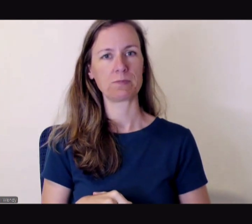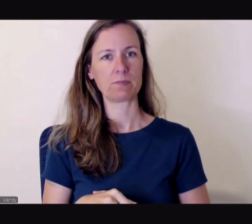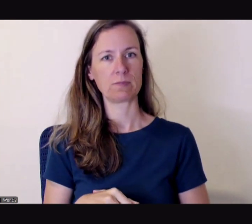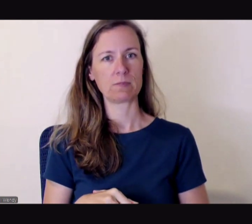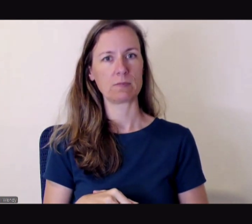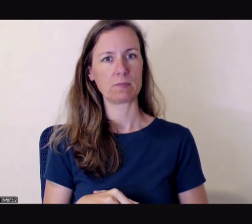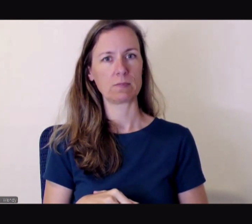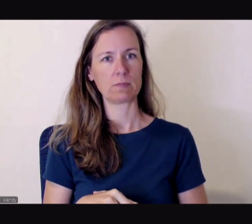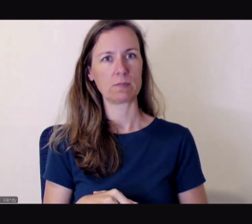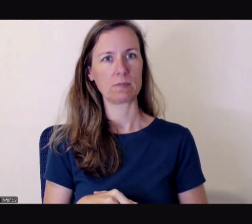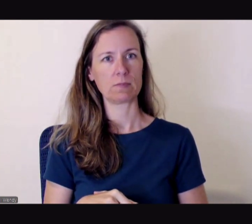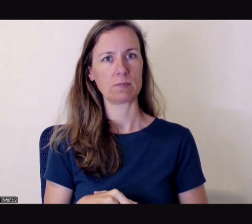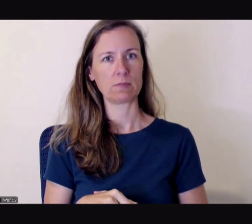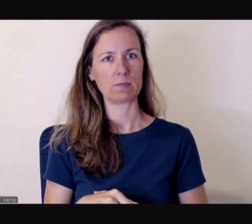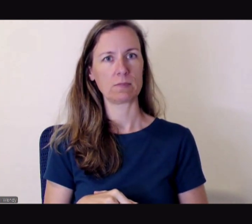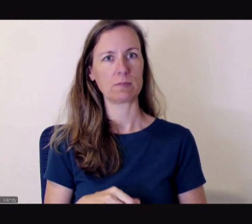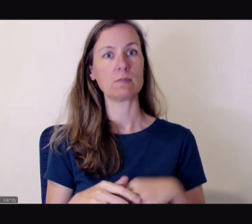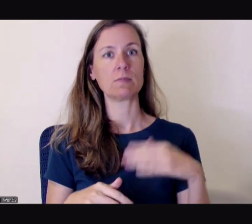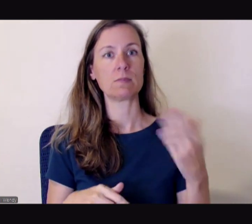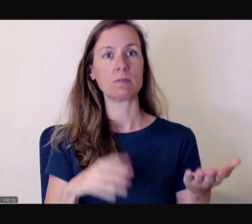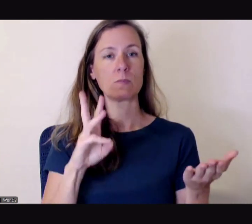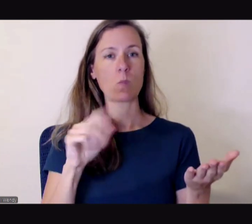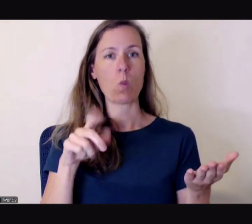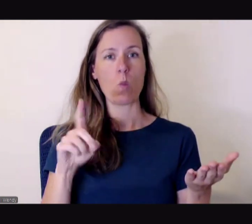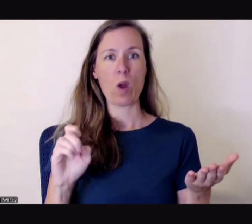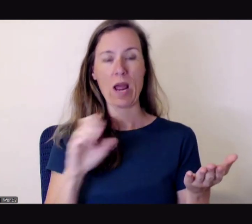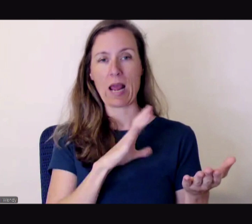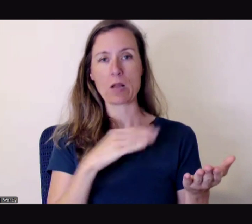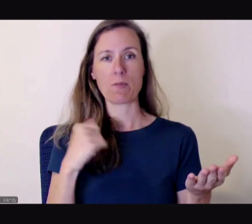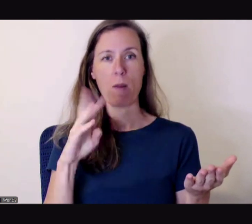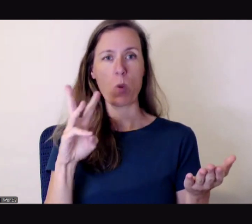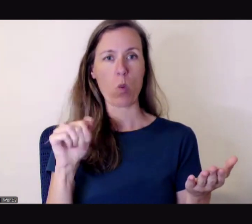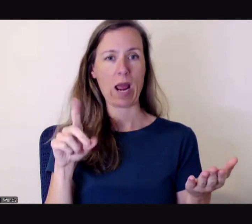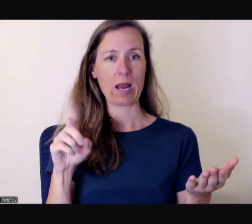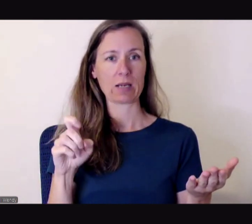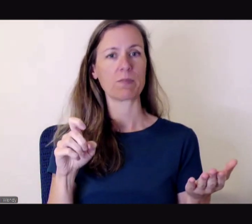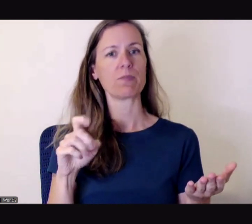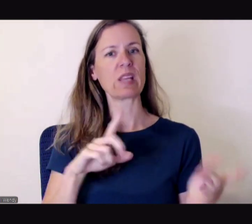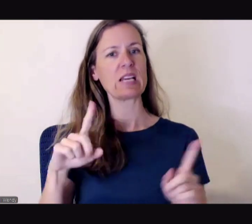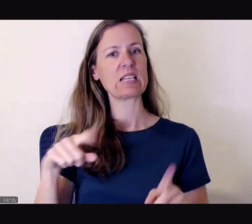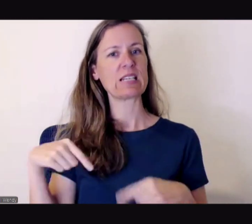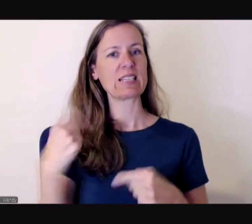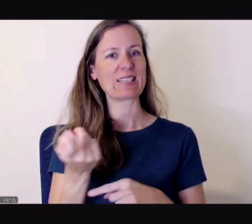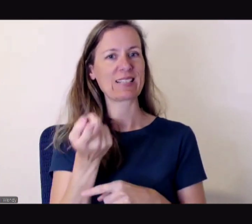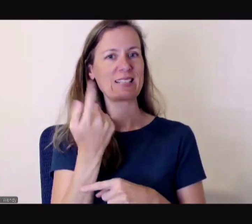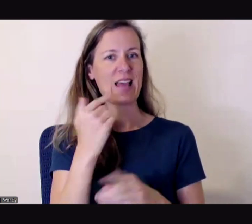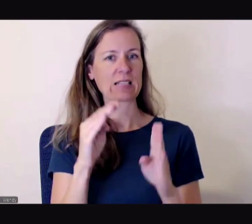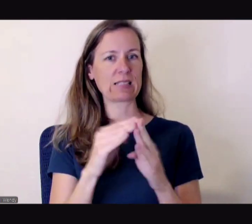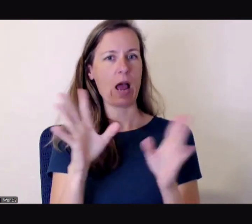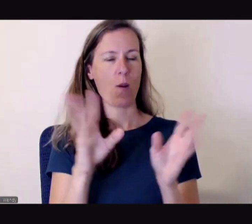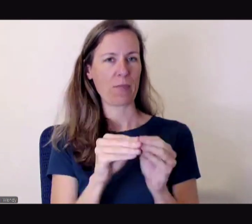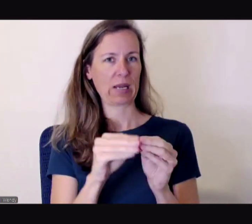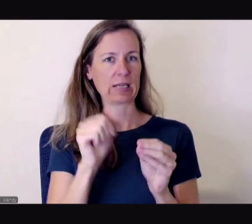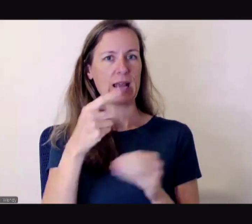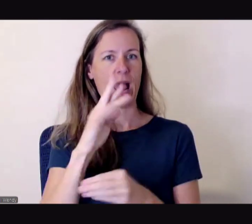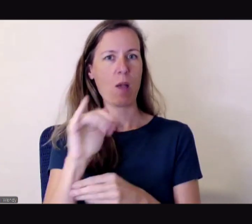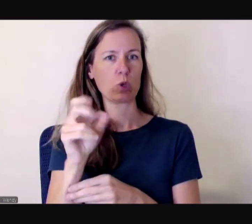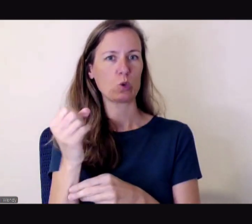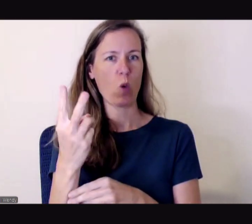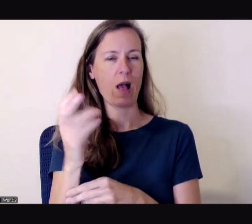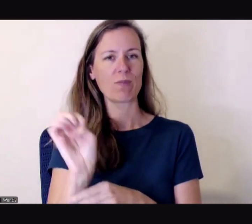Since last town meeting, the April 12th Easter egg hunt was a success. Everyone